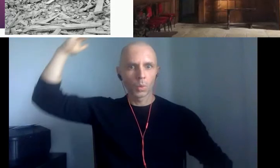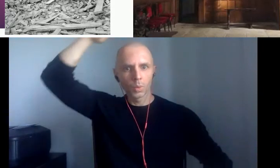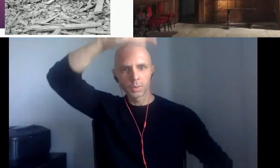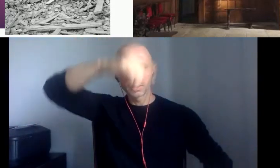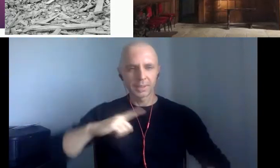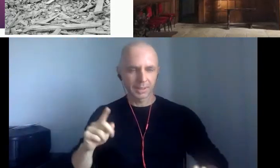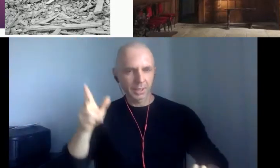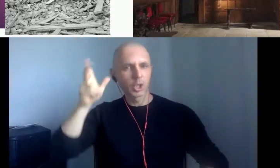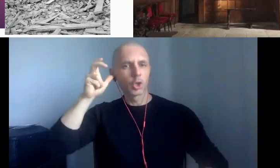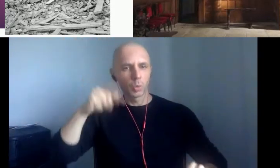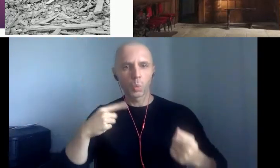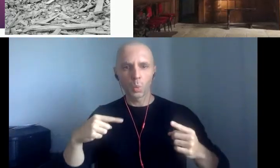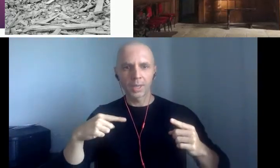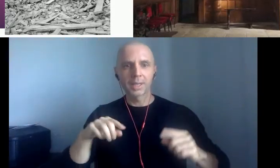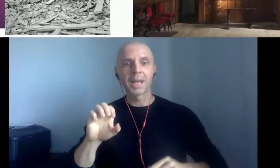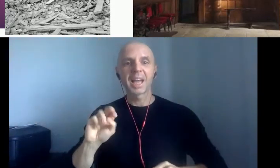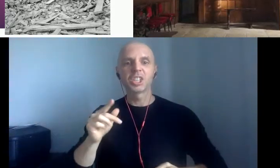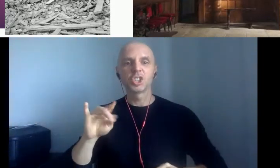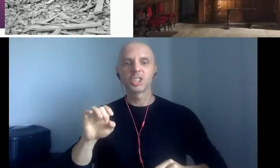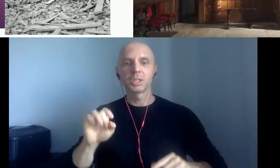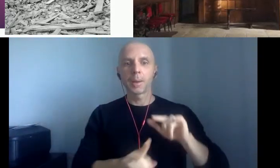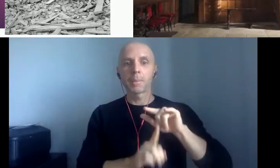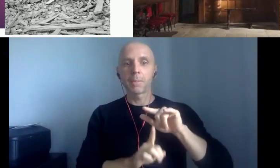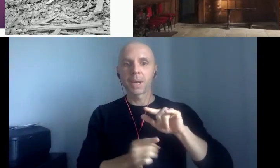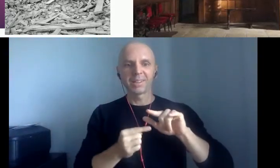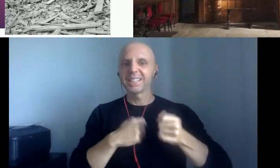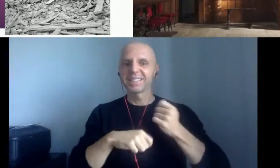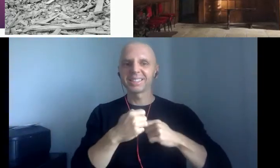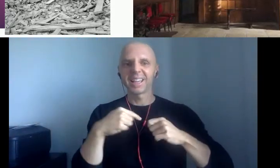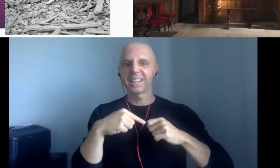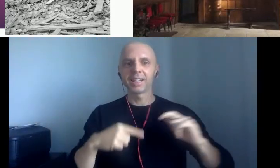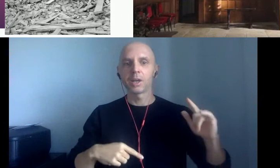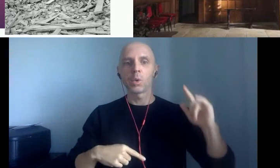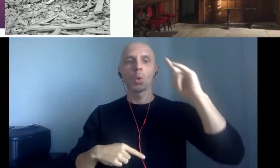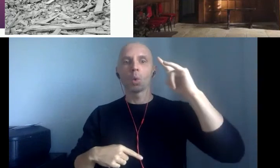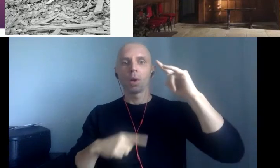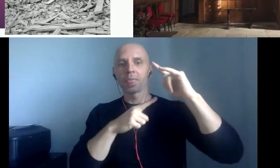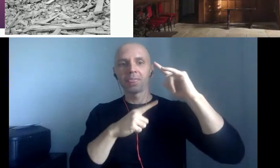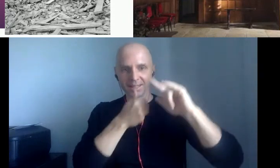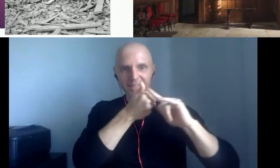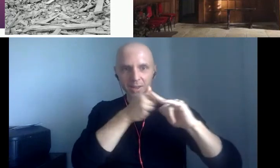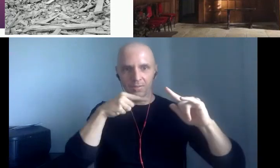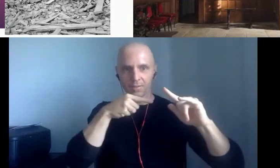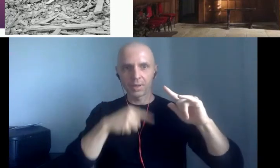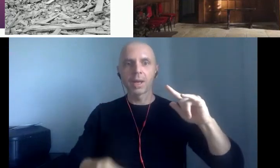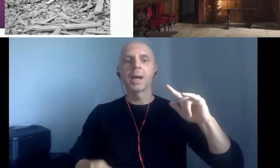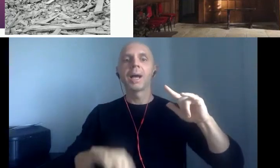engine cut out, it just fell to earth. So that was the moment you need to take shelter. And so